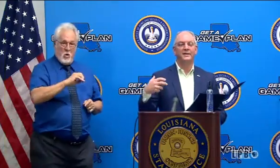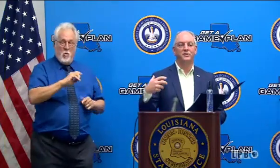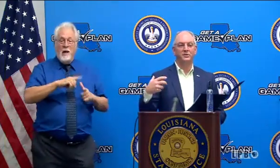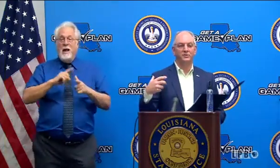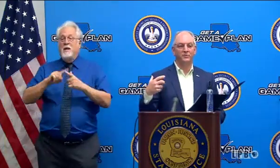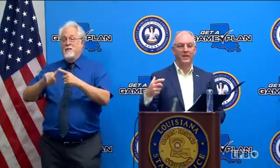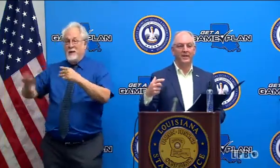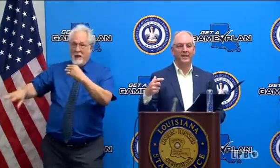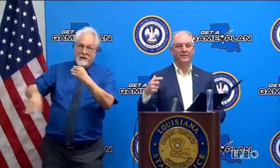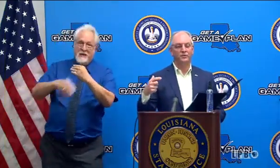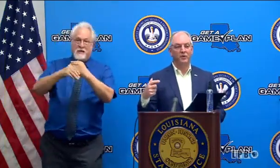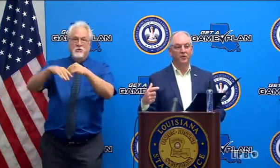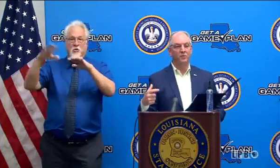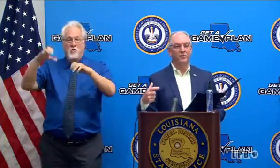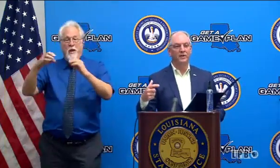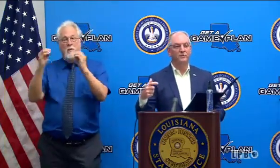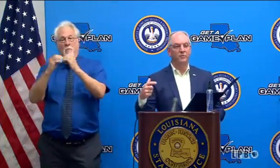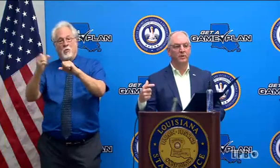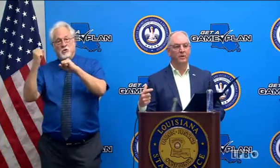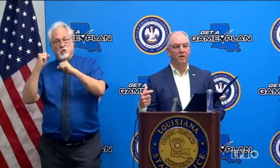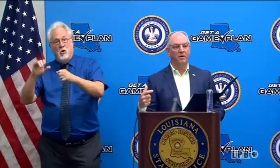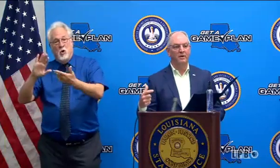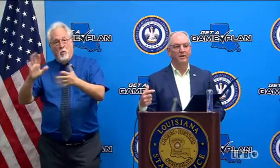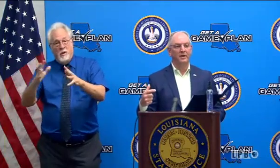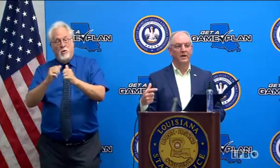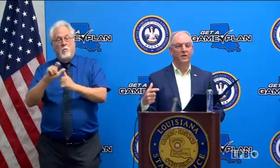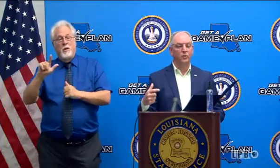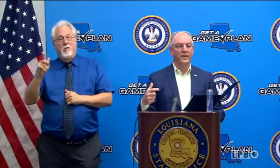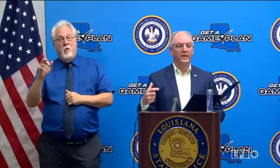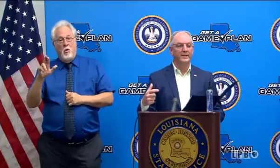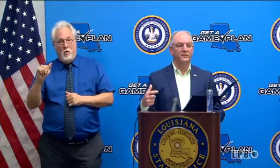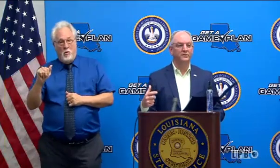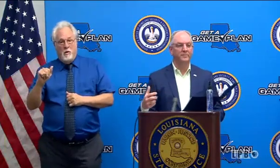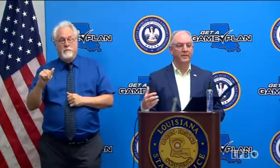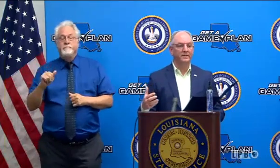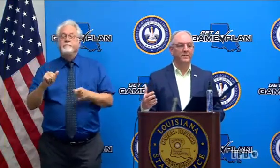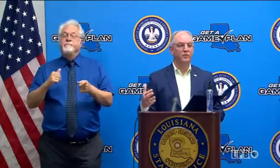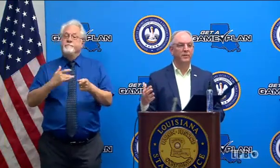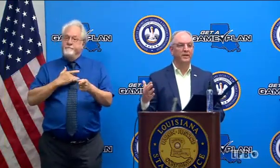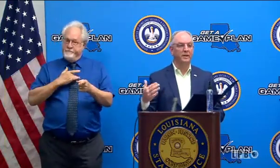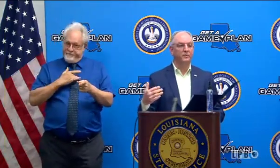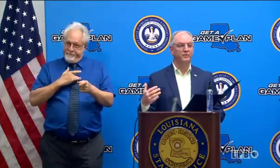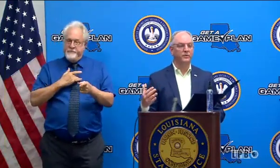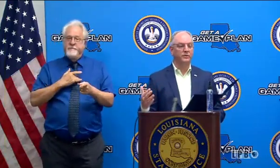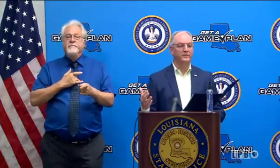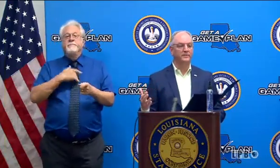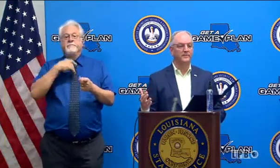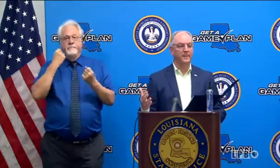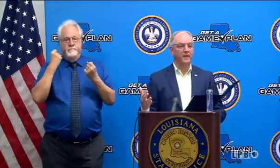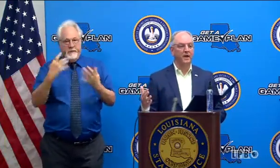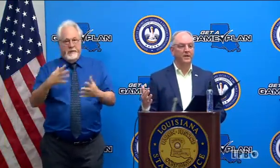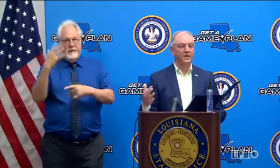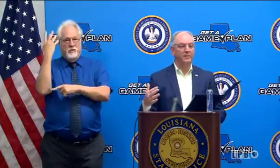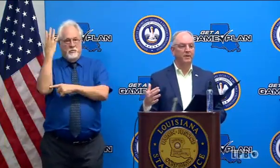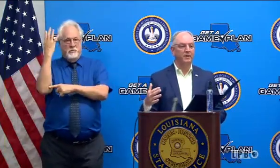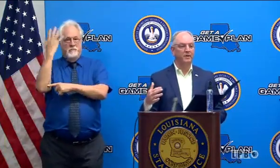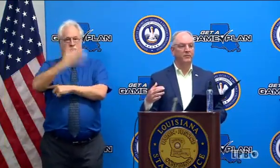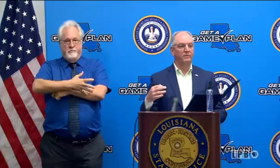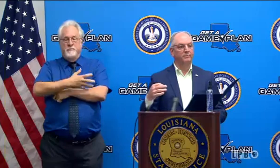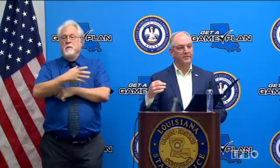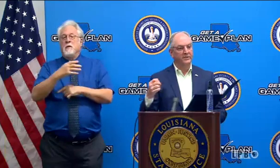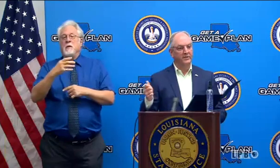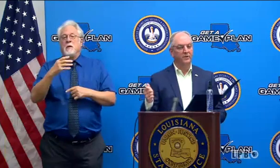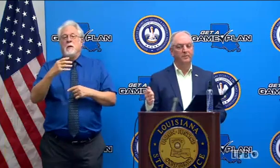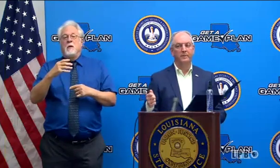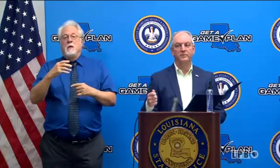by additional rain and stronger winds with Laura. We can anticipate that there will be a number of trees that get blown